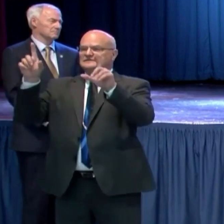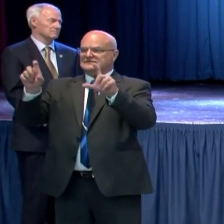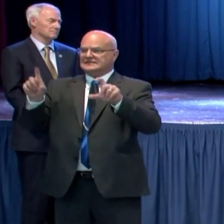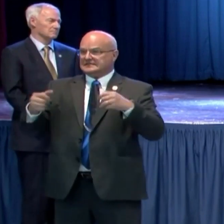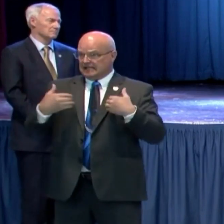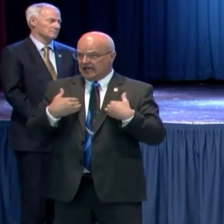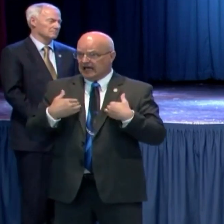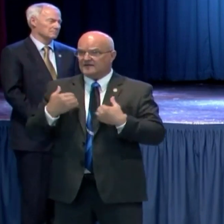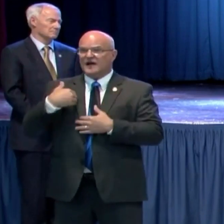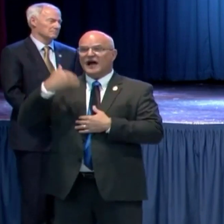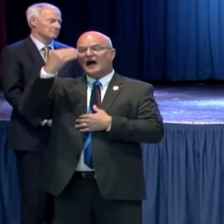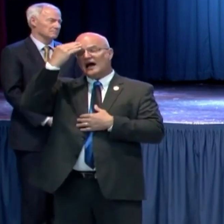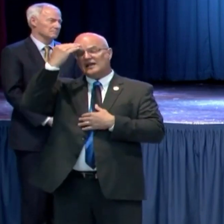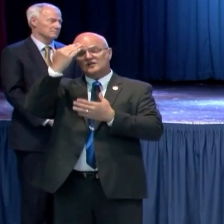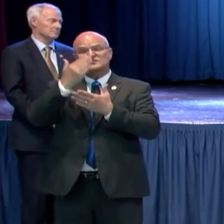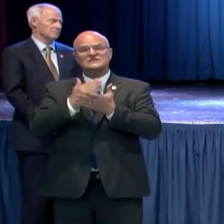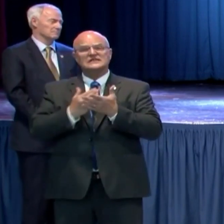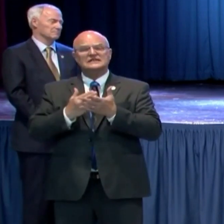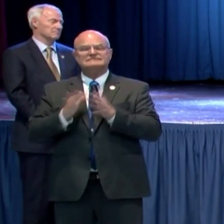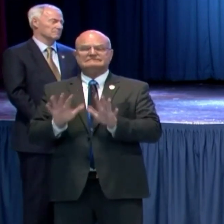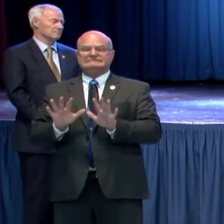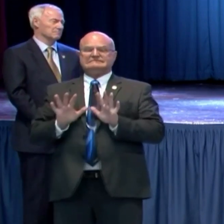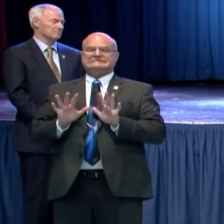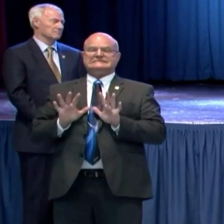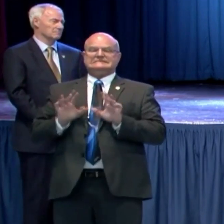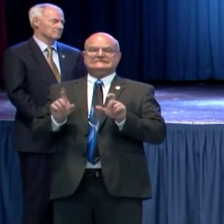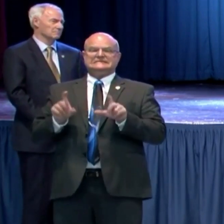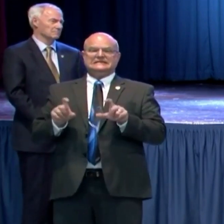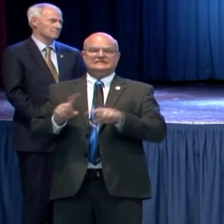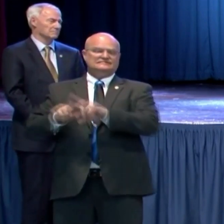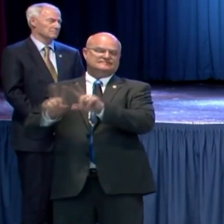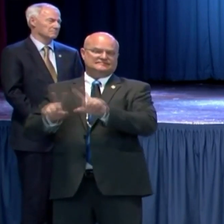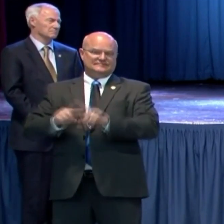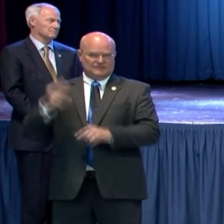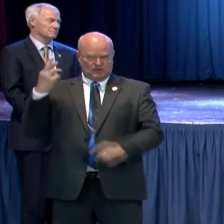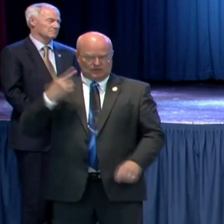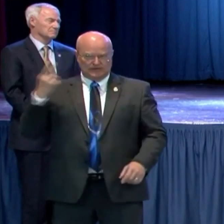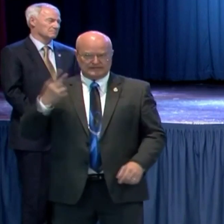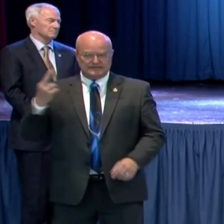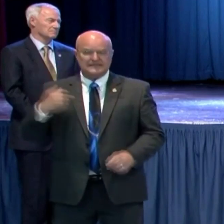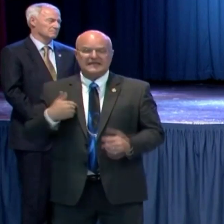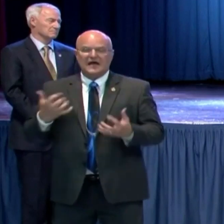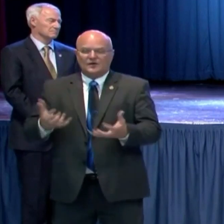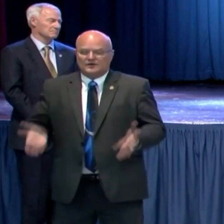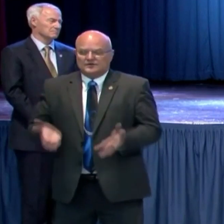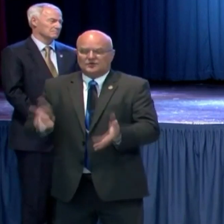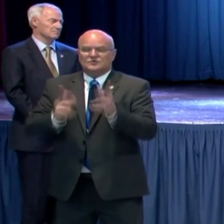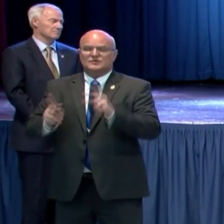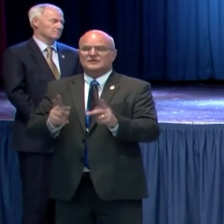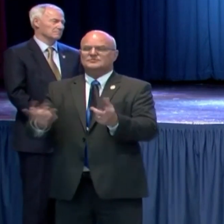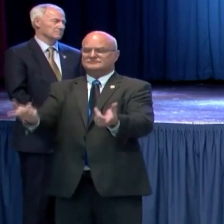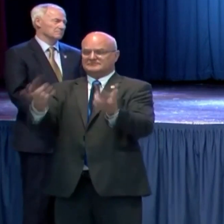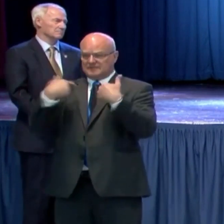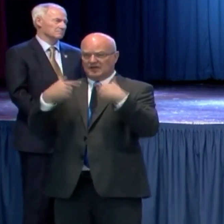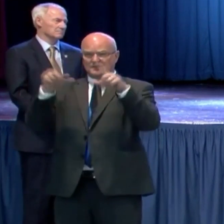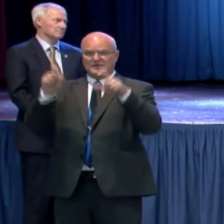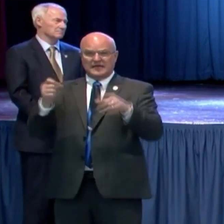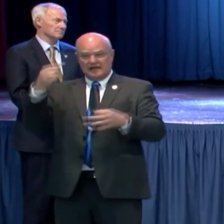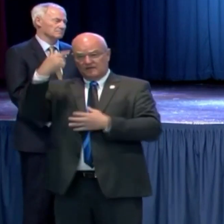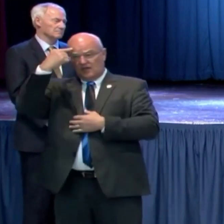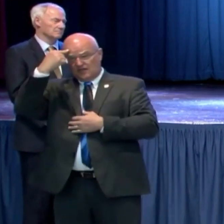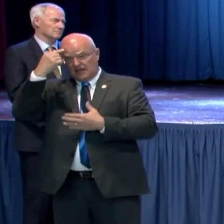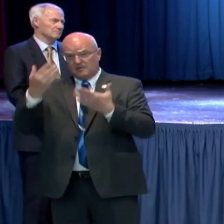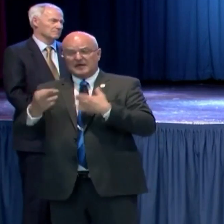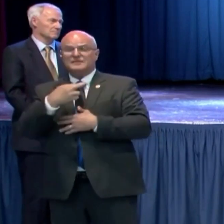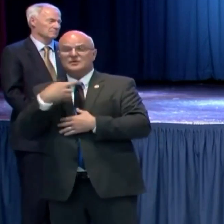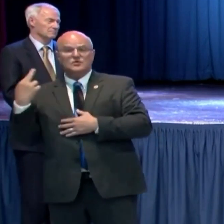testing, I know there are some who are reluctant to be tested for various reasons, and I want to encourage people to come out if they think they